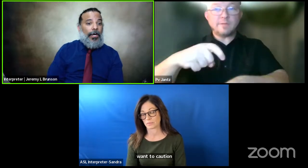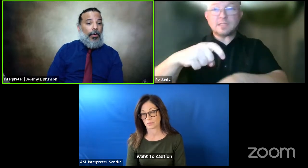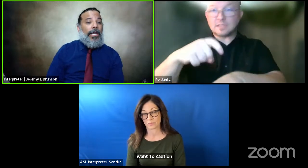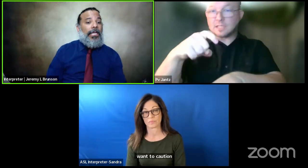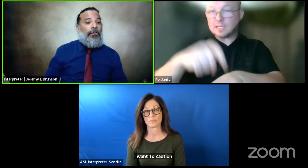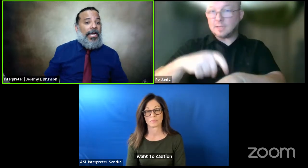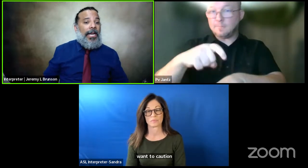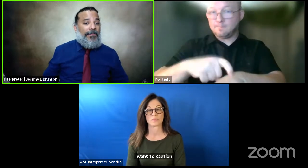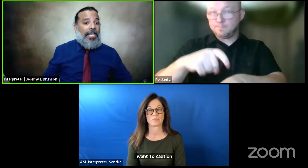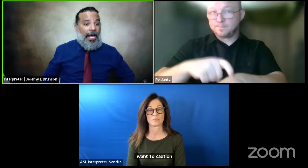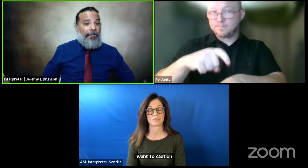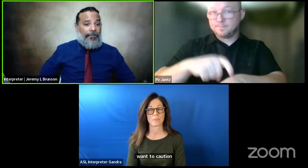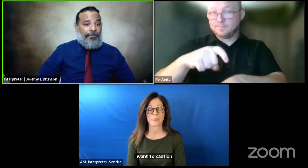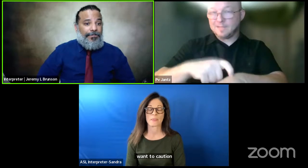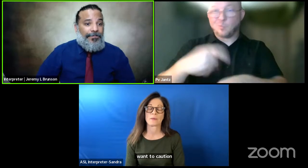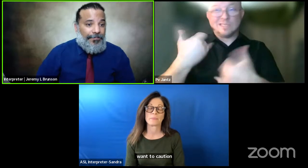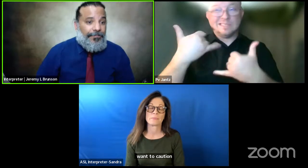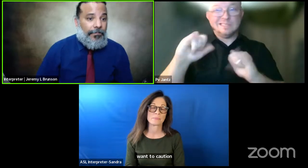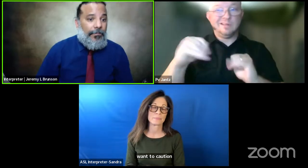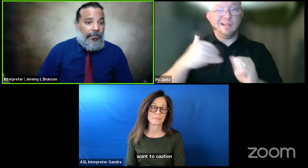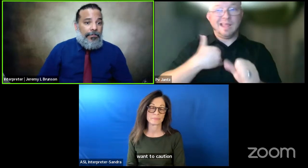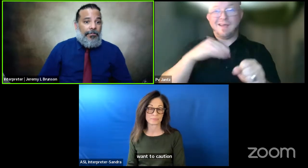So we are quickly running out of time.